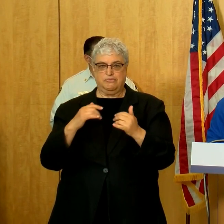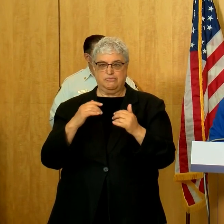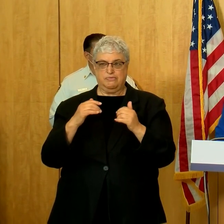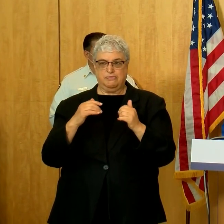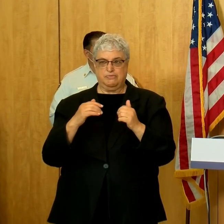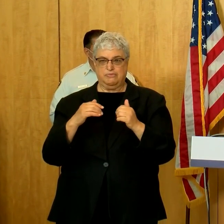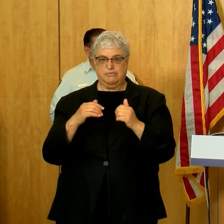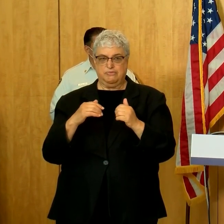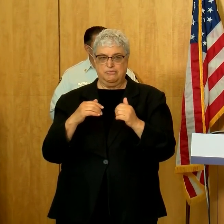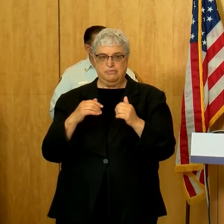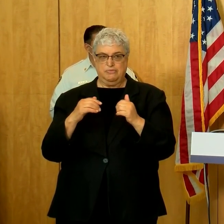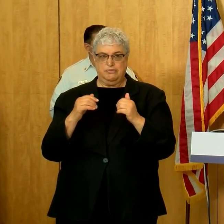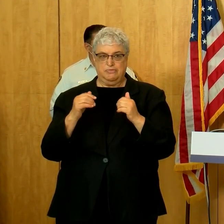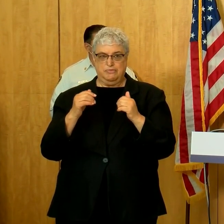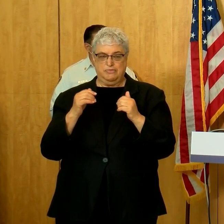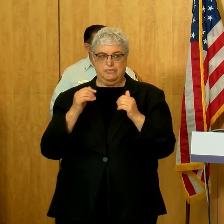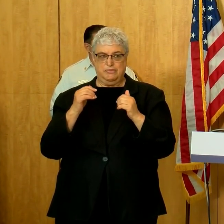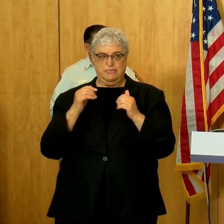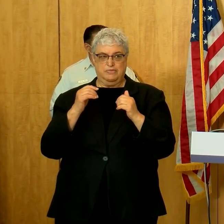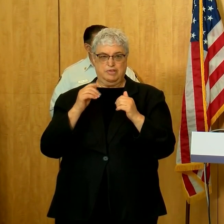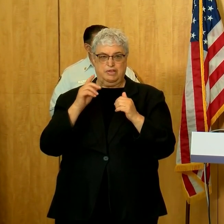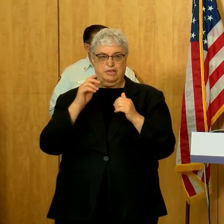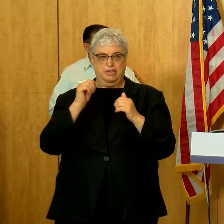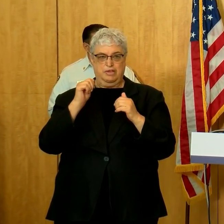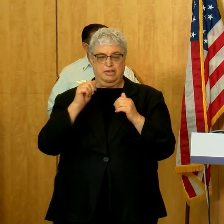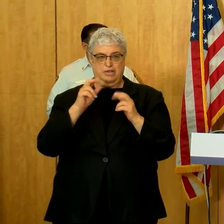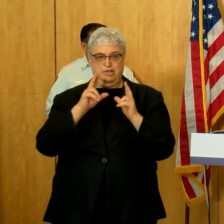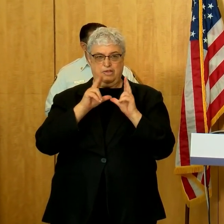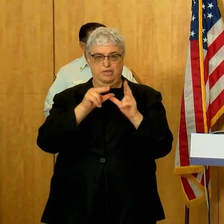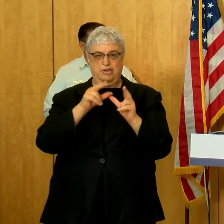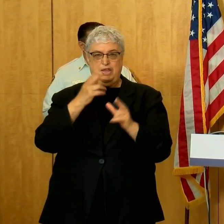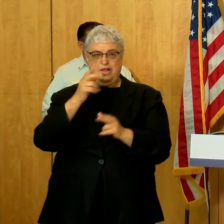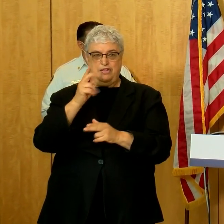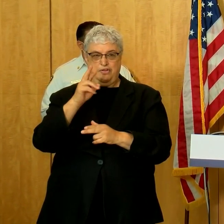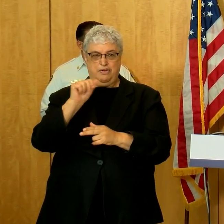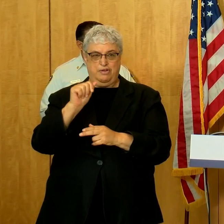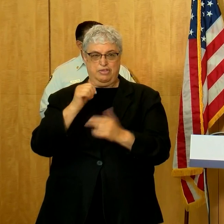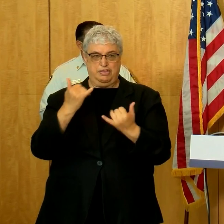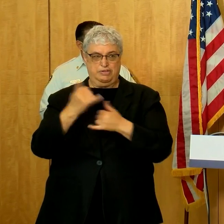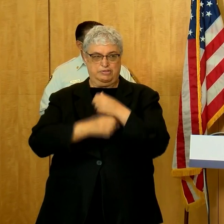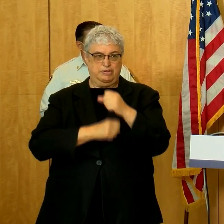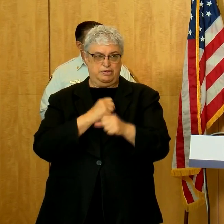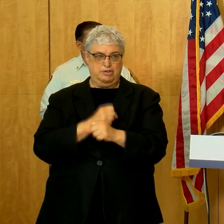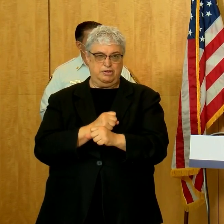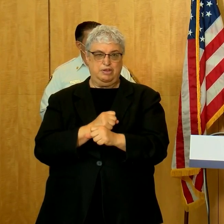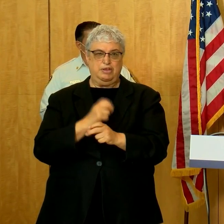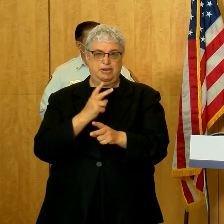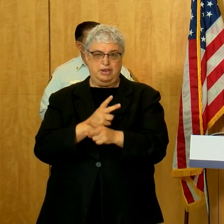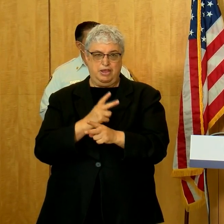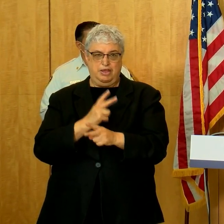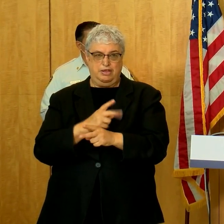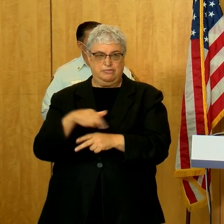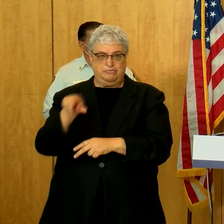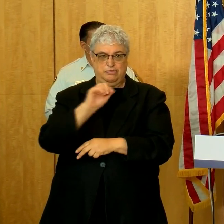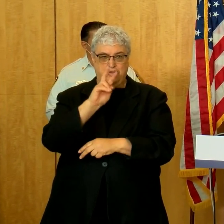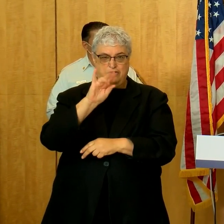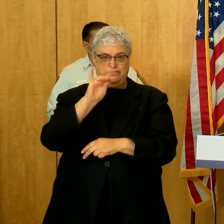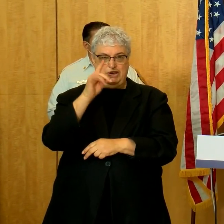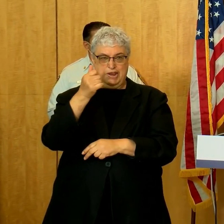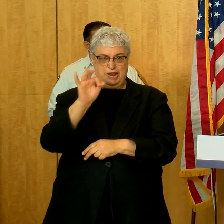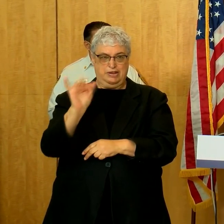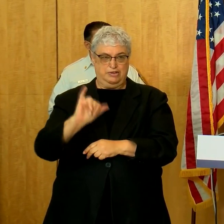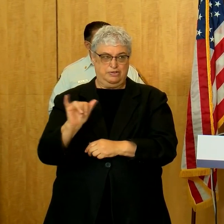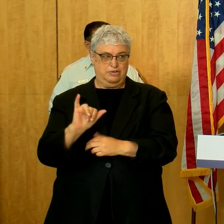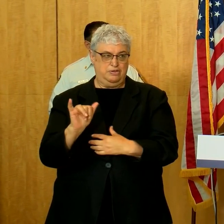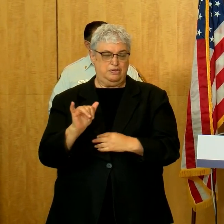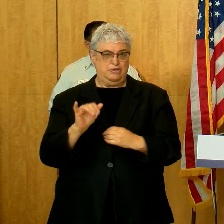can't be prepared for Hurricane Laura or any of these hurricanes this year without taking into account COVID-19.